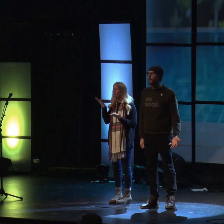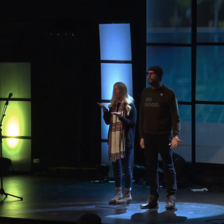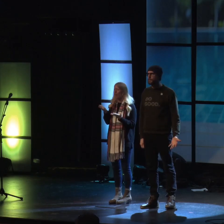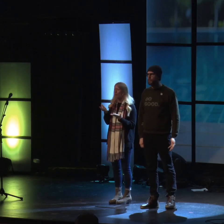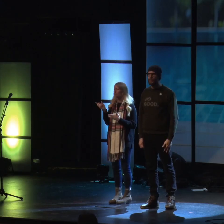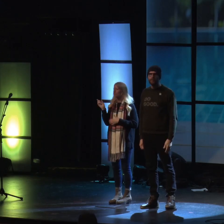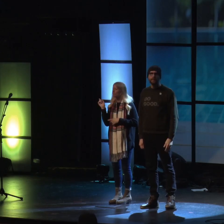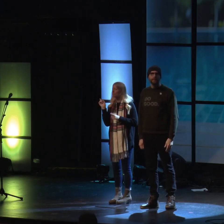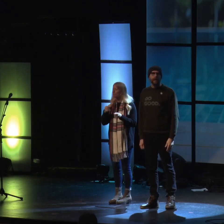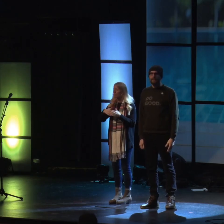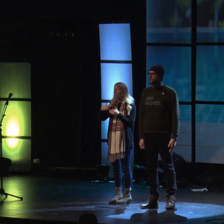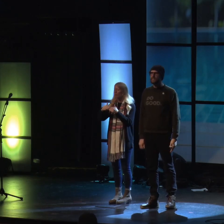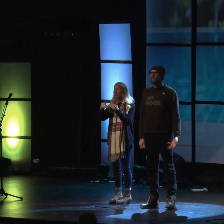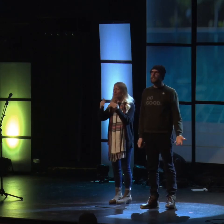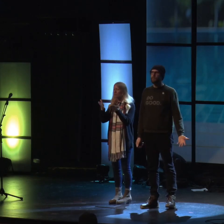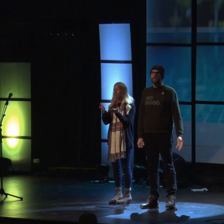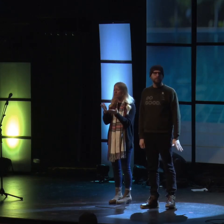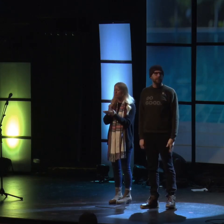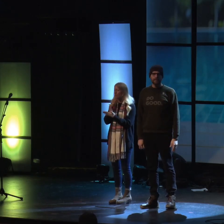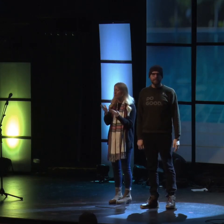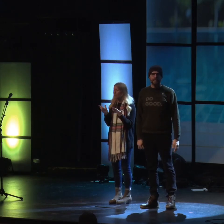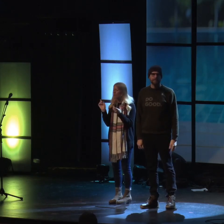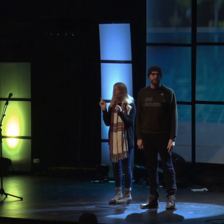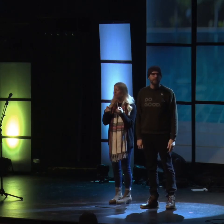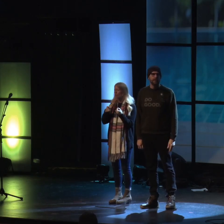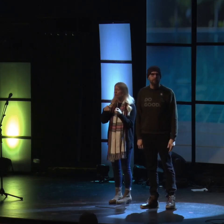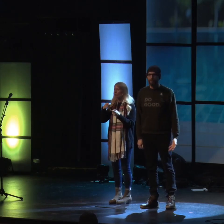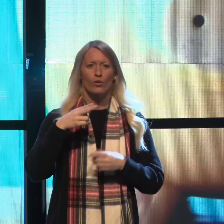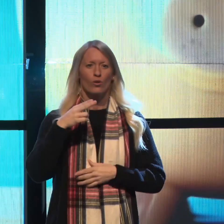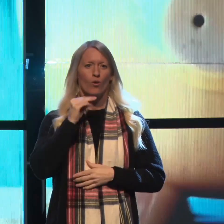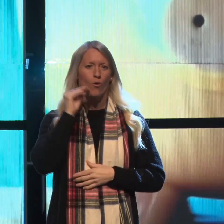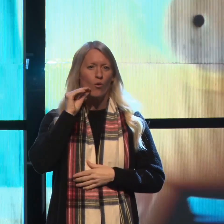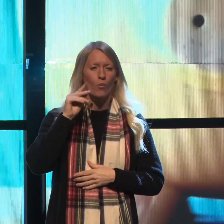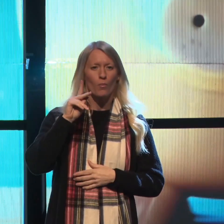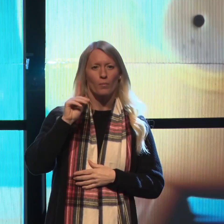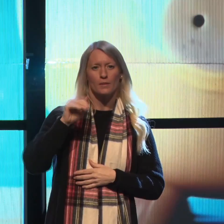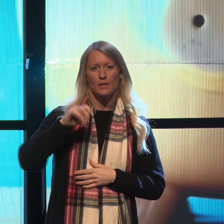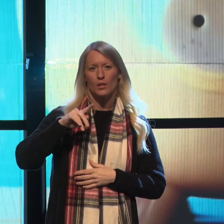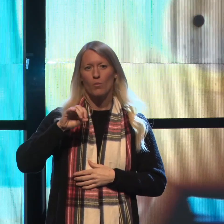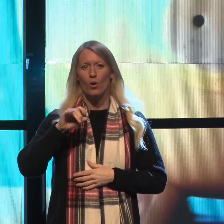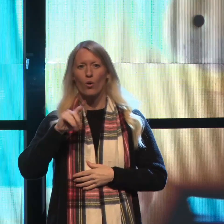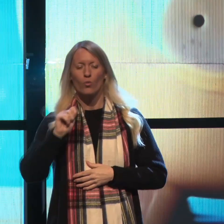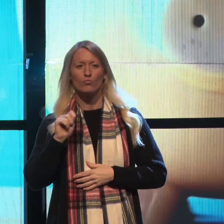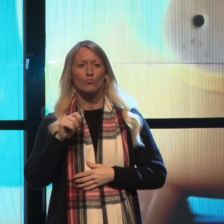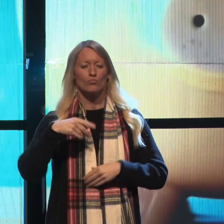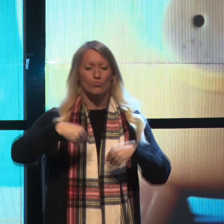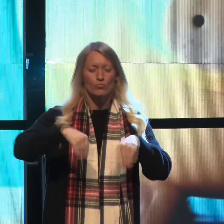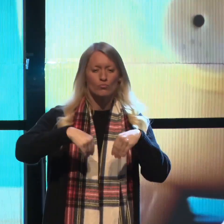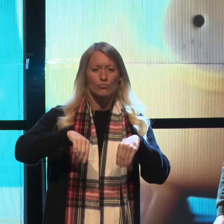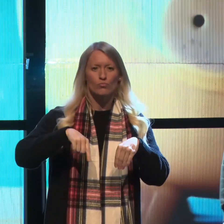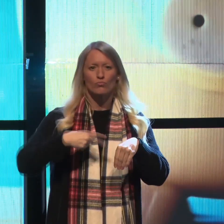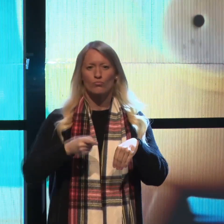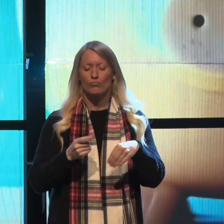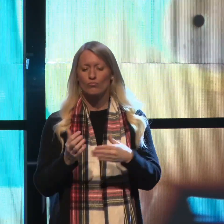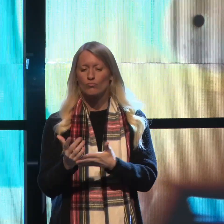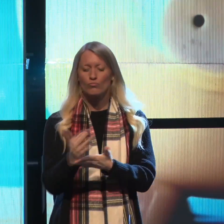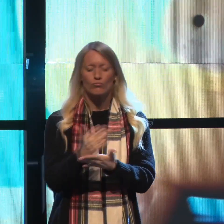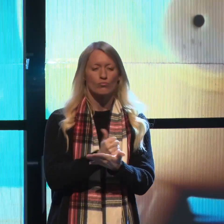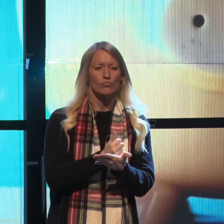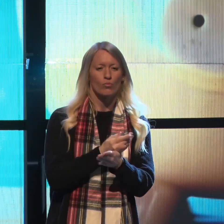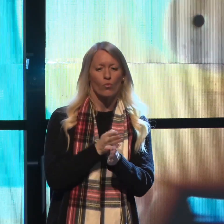head down to Home Depot and let's just see where the Spirit leads us. We'll fill up the cart. We'll grab some wood. We'll grab some